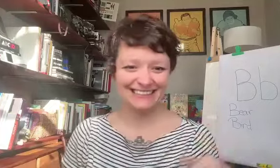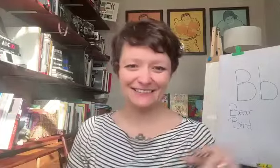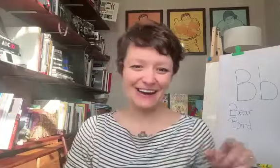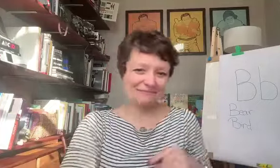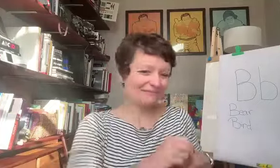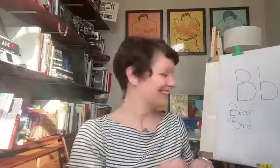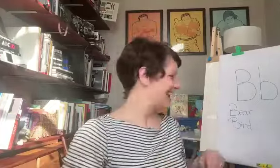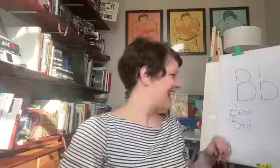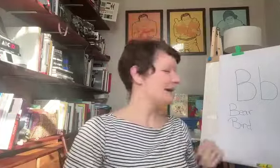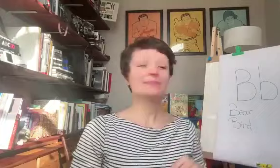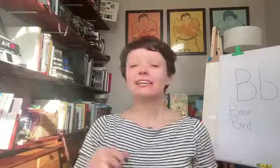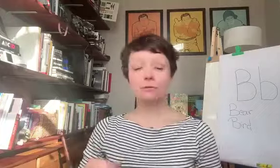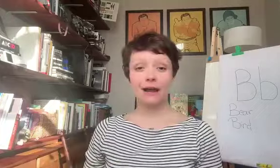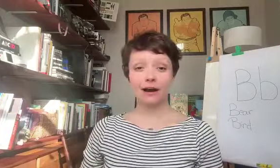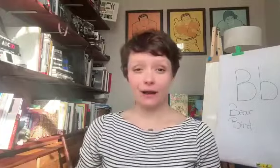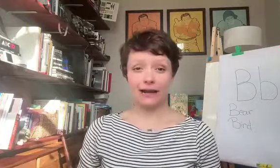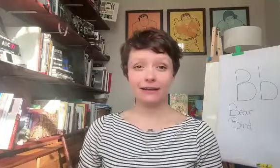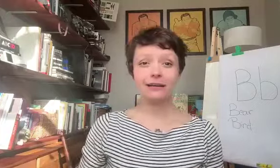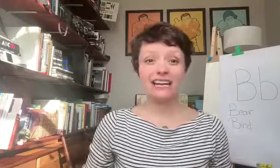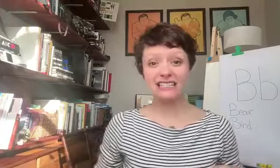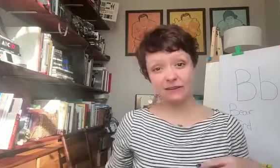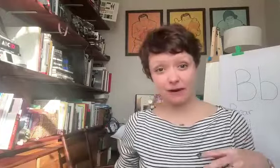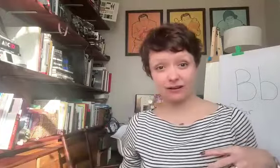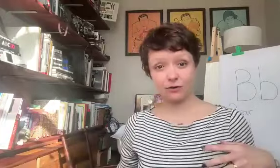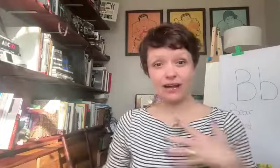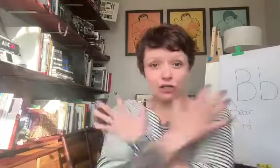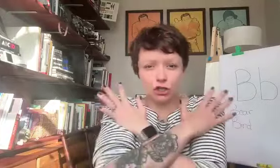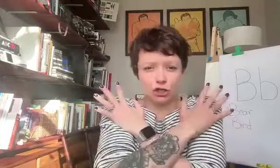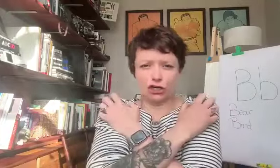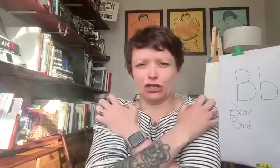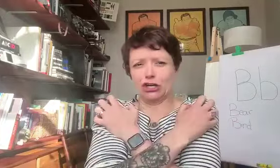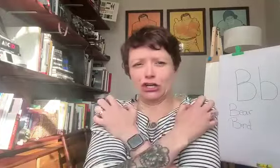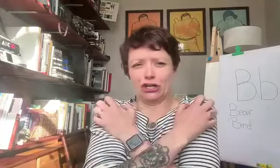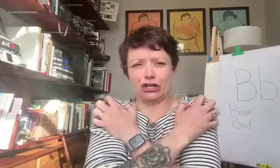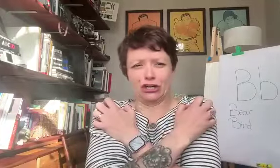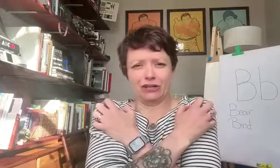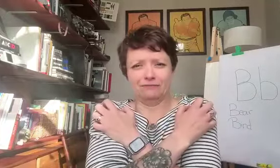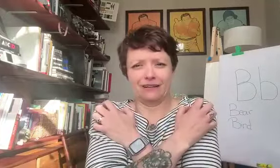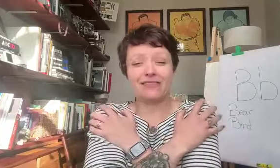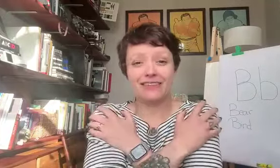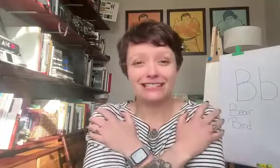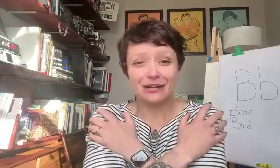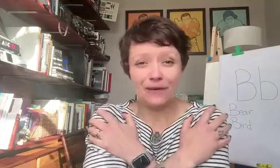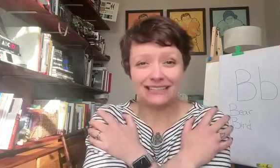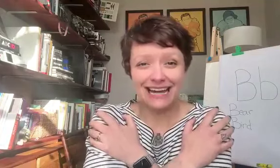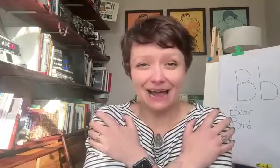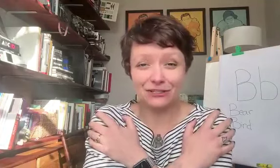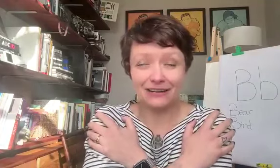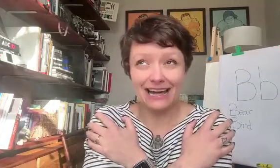see why. So bear, ready? Kids love bear, you know why? Grrr. And then this is always the time that you can ask